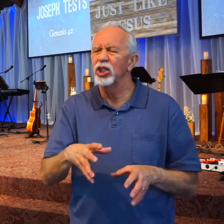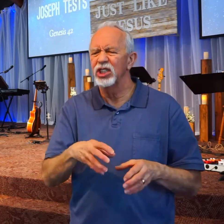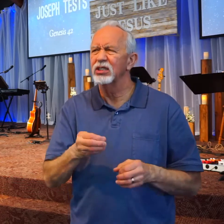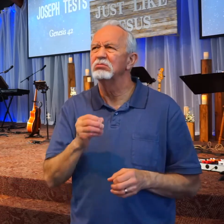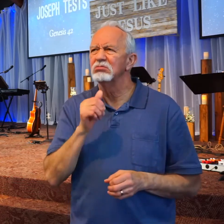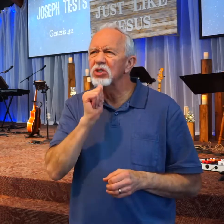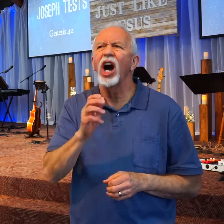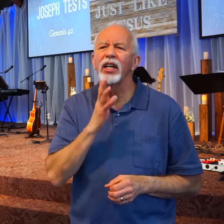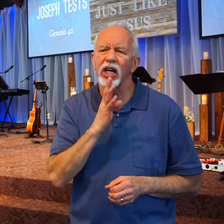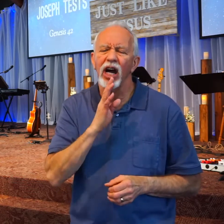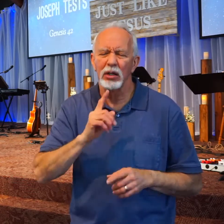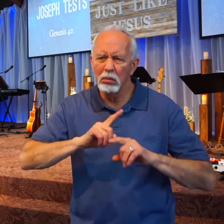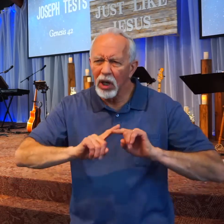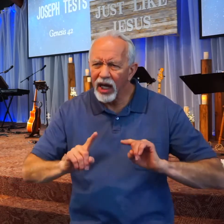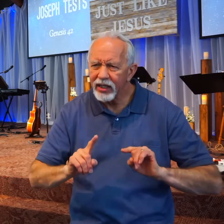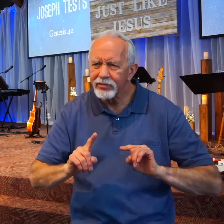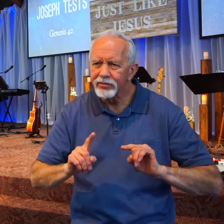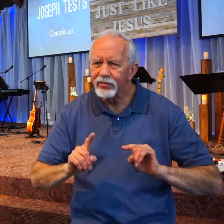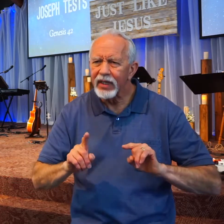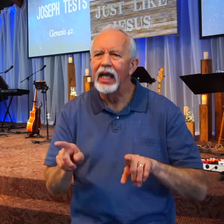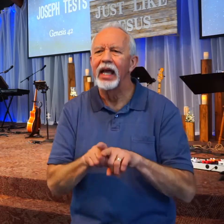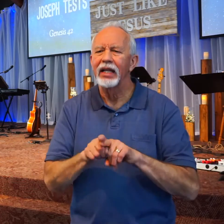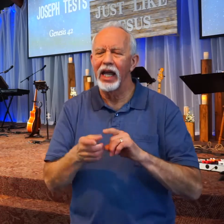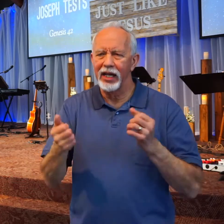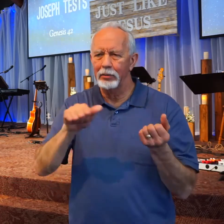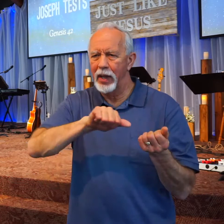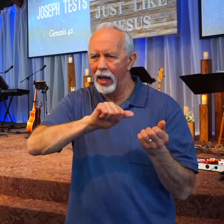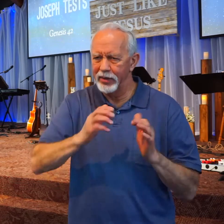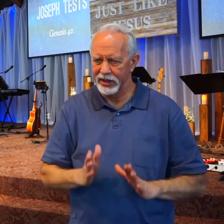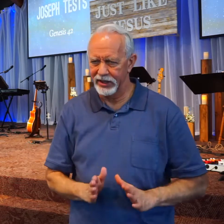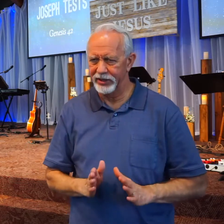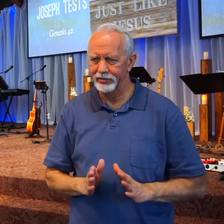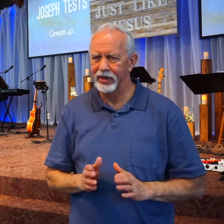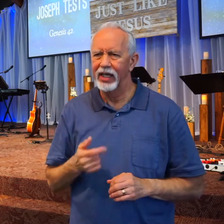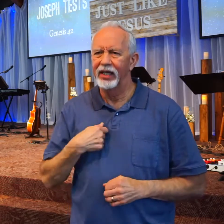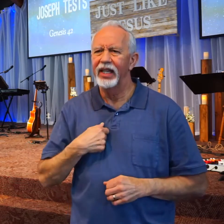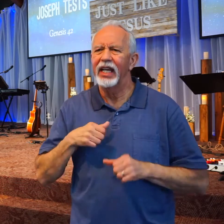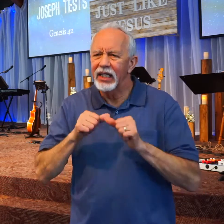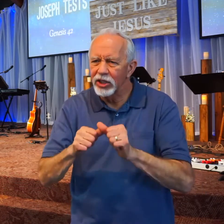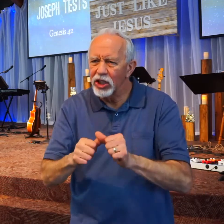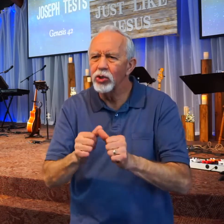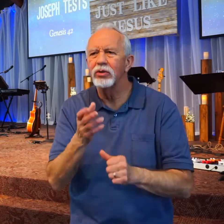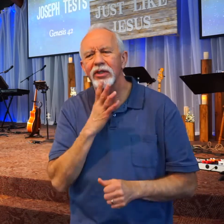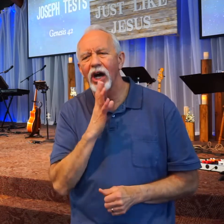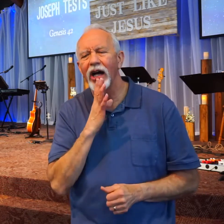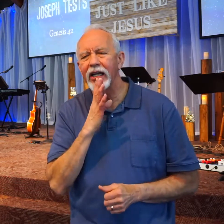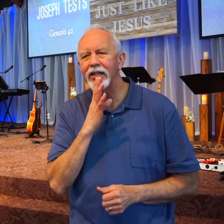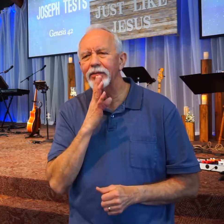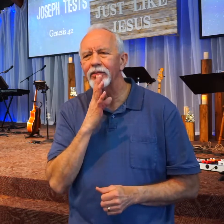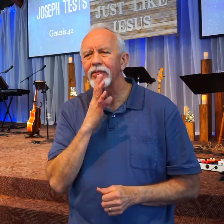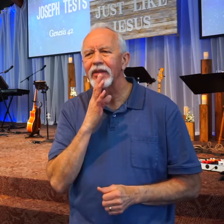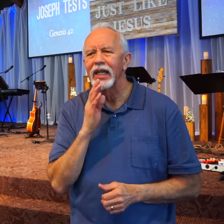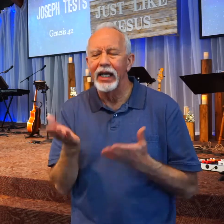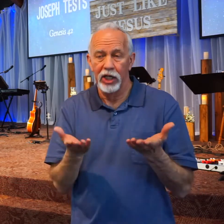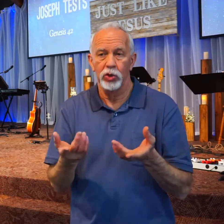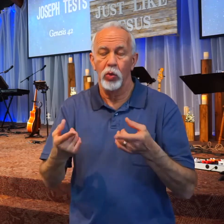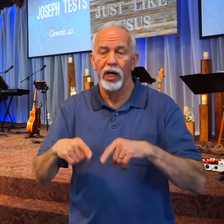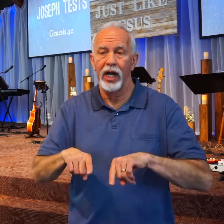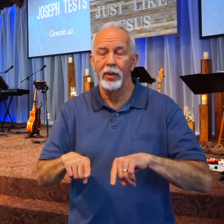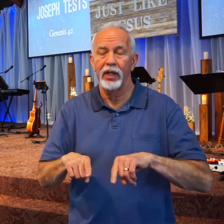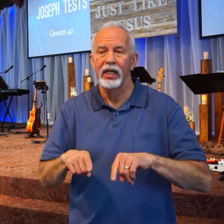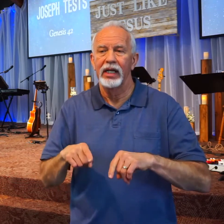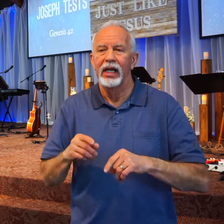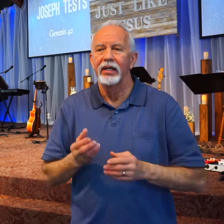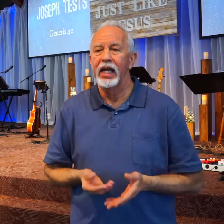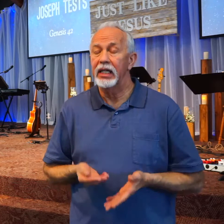alone. But again, like Baptists at the Baptist beauty shop, they kept on talking. And here's what happened. They offered